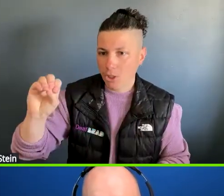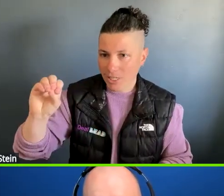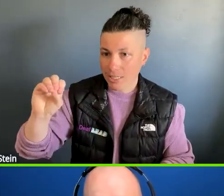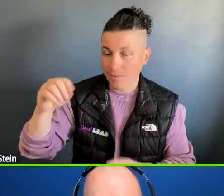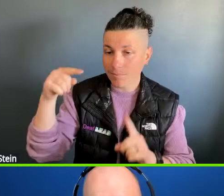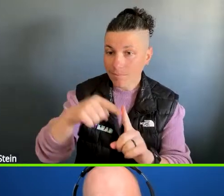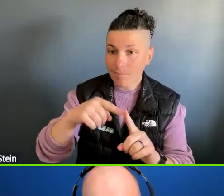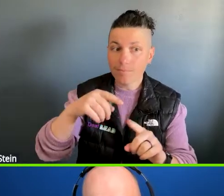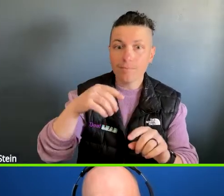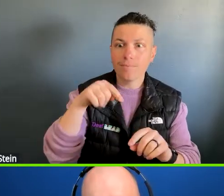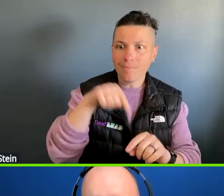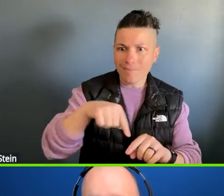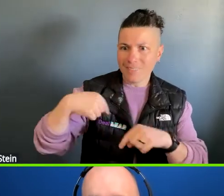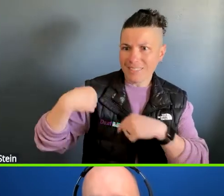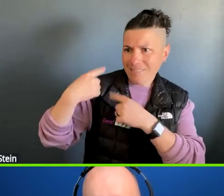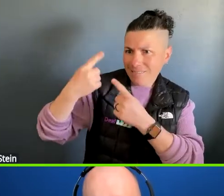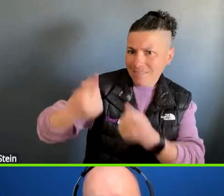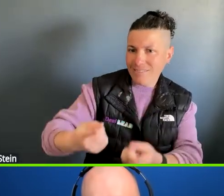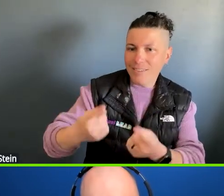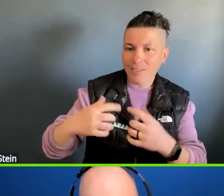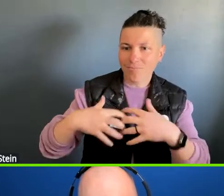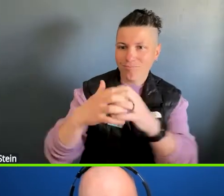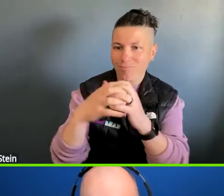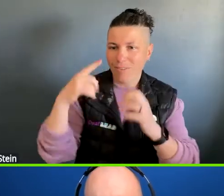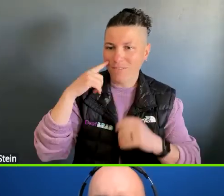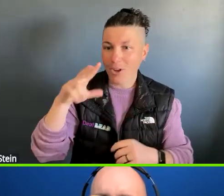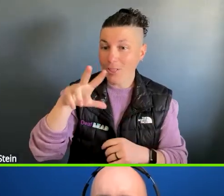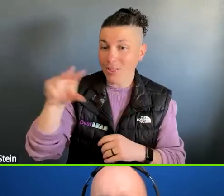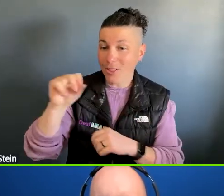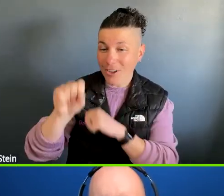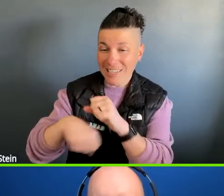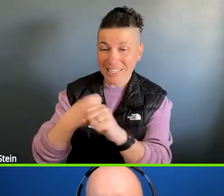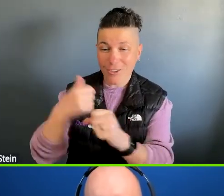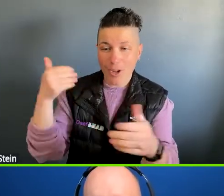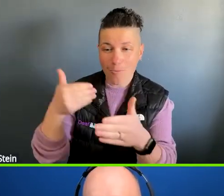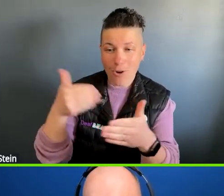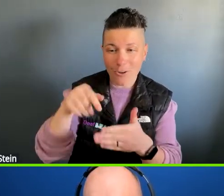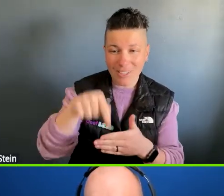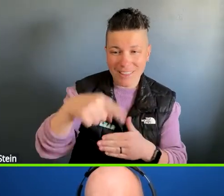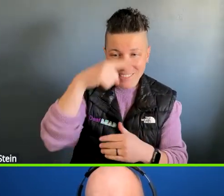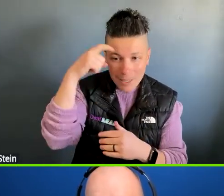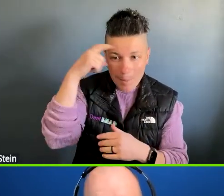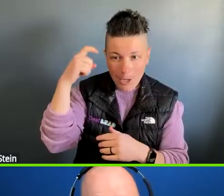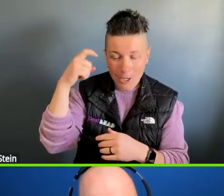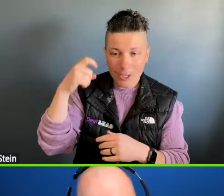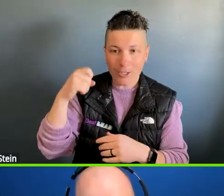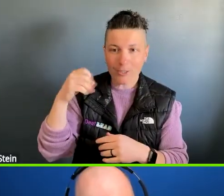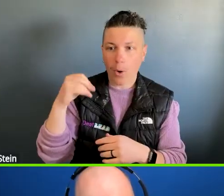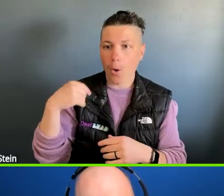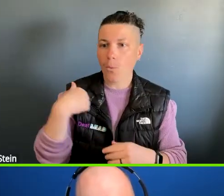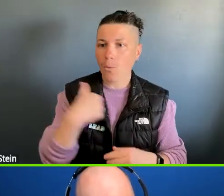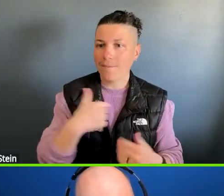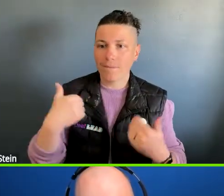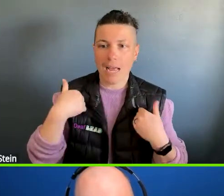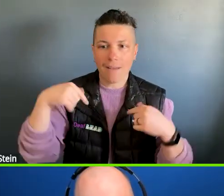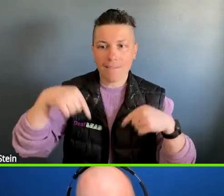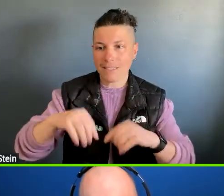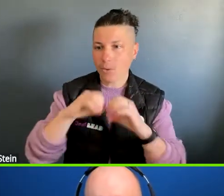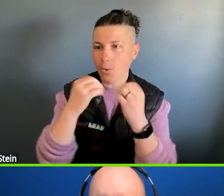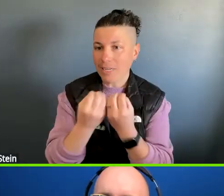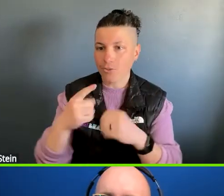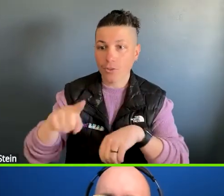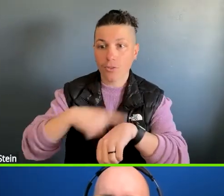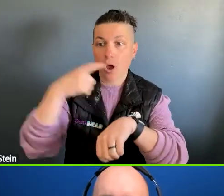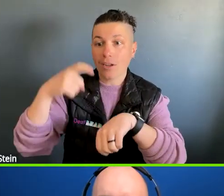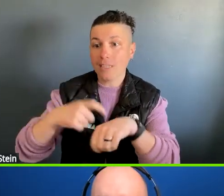is a nonprofit organization based in the state of Missouri. It has been in operation for coming up this summer, 30